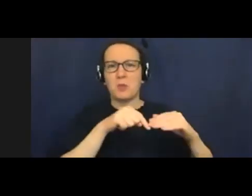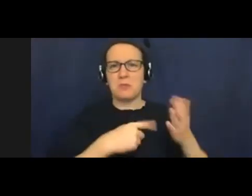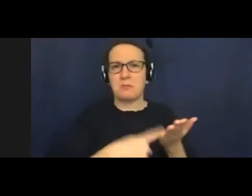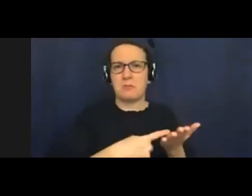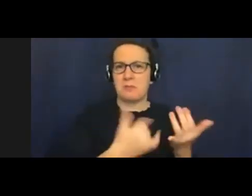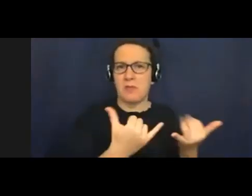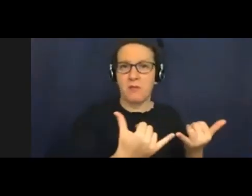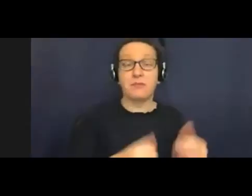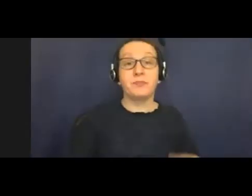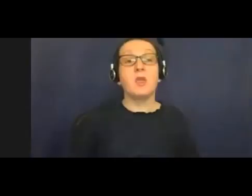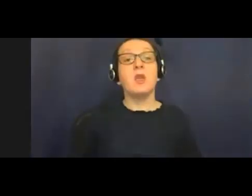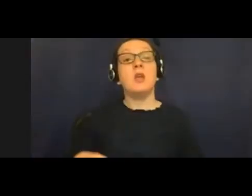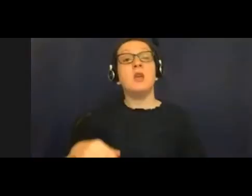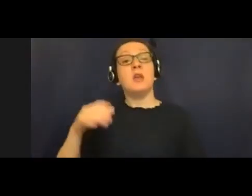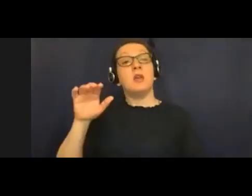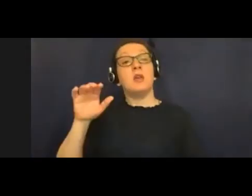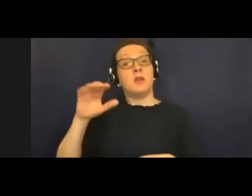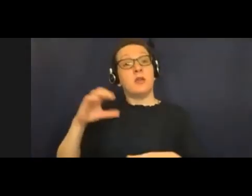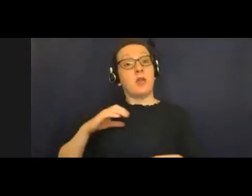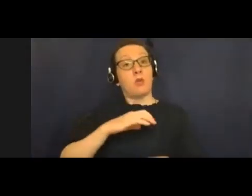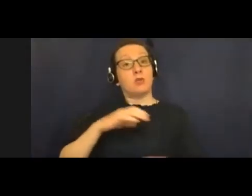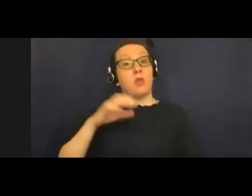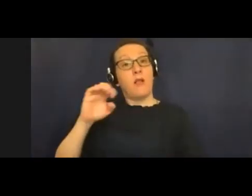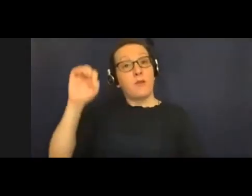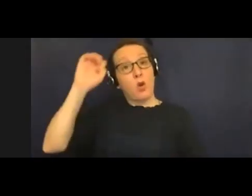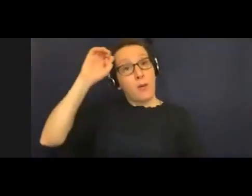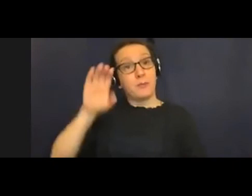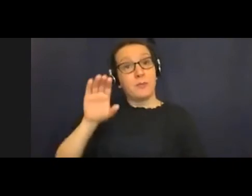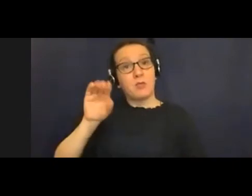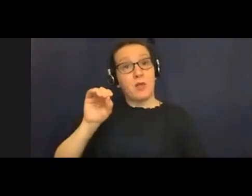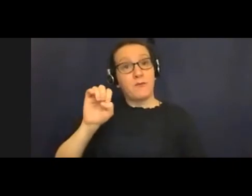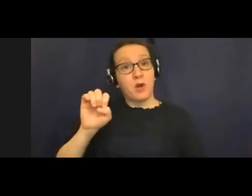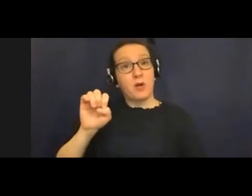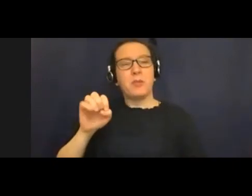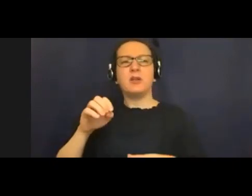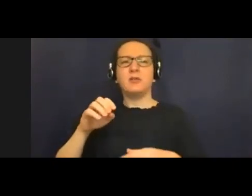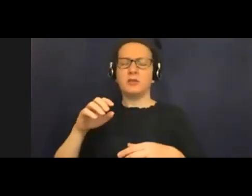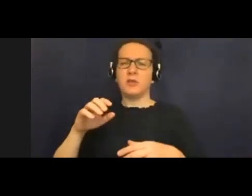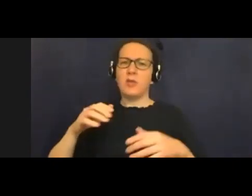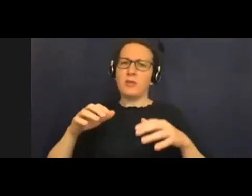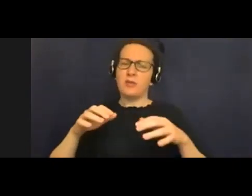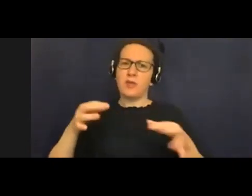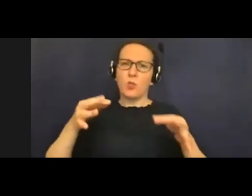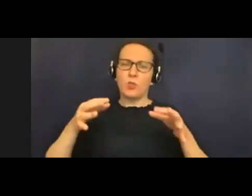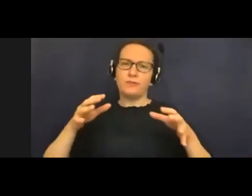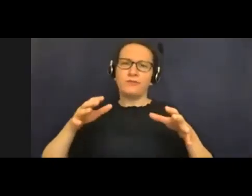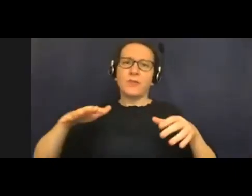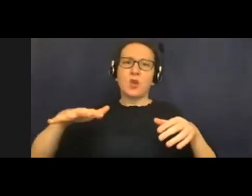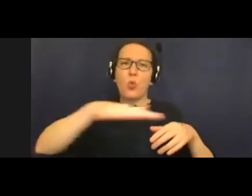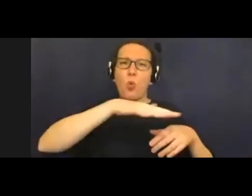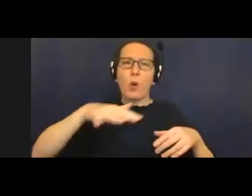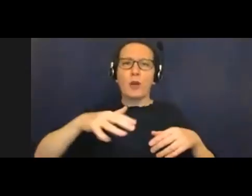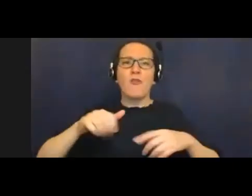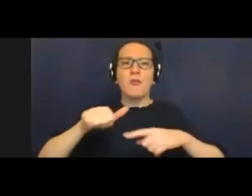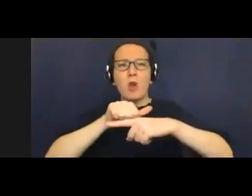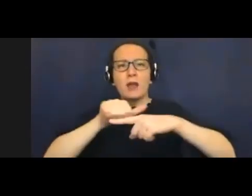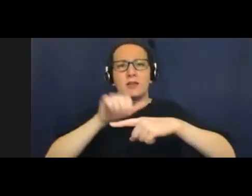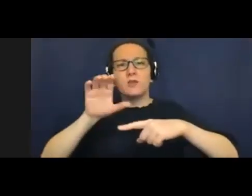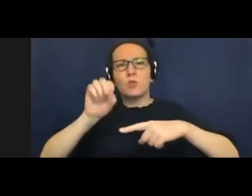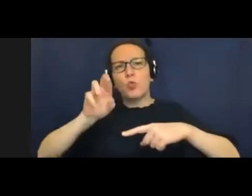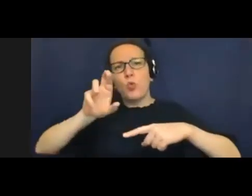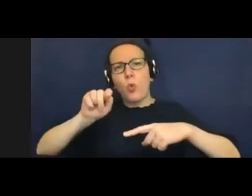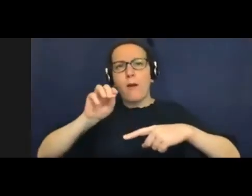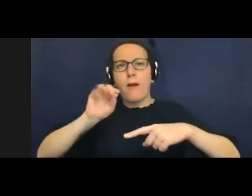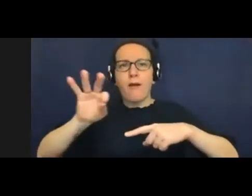Good Practice in Electoral Matters, where we, let's say, tried at that time